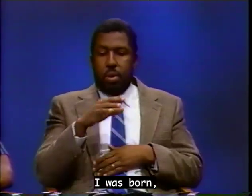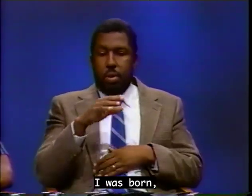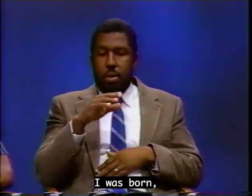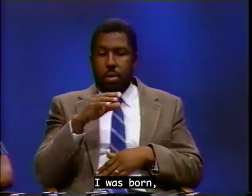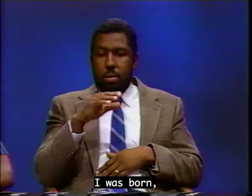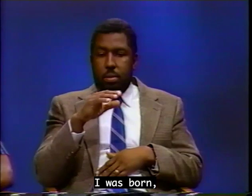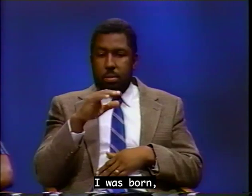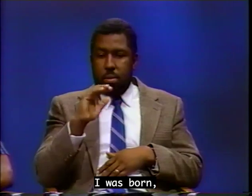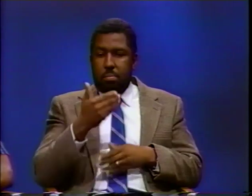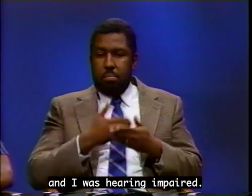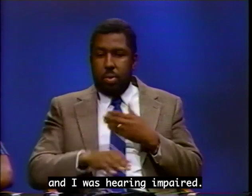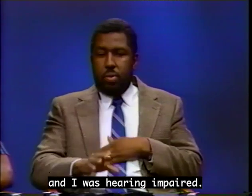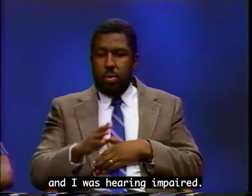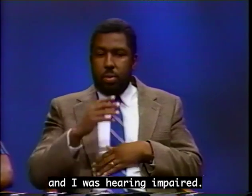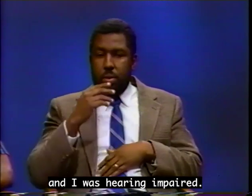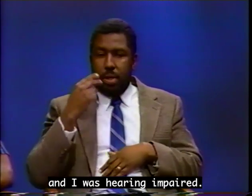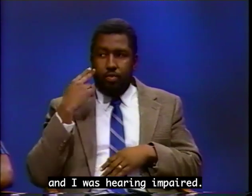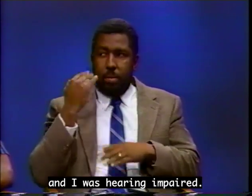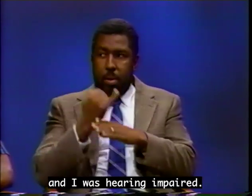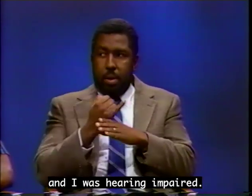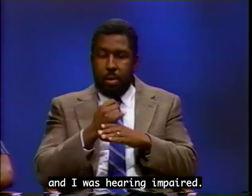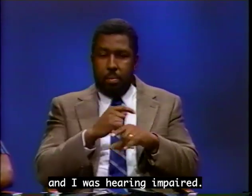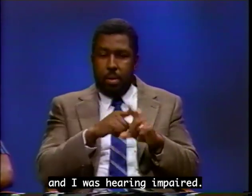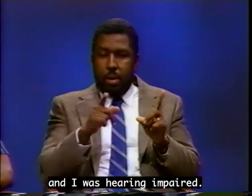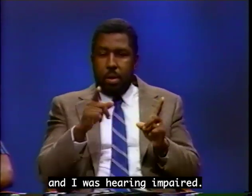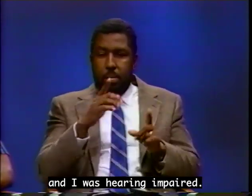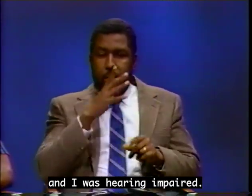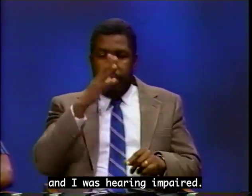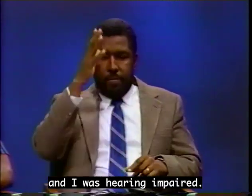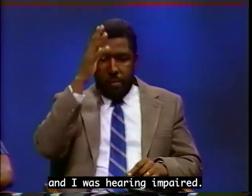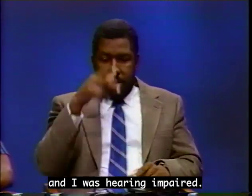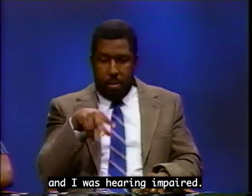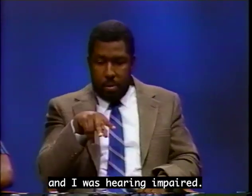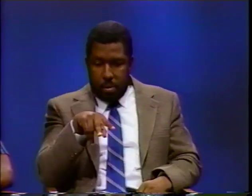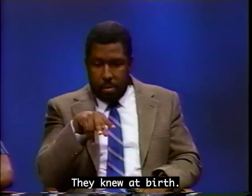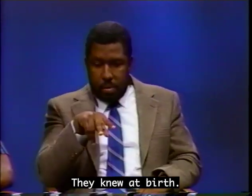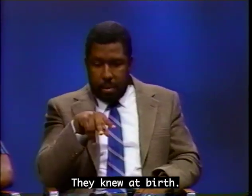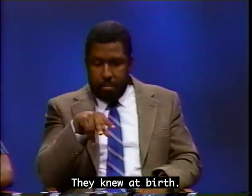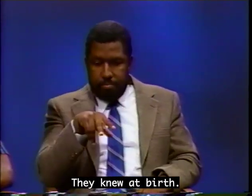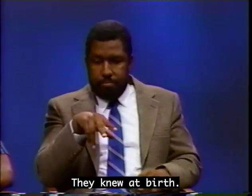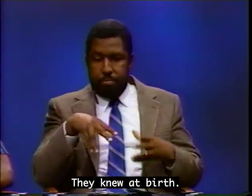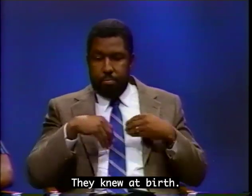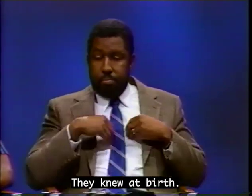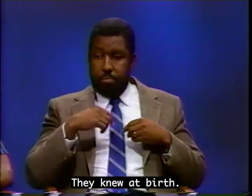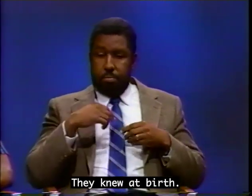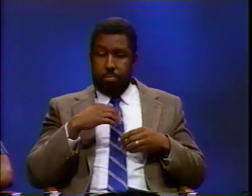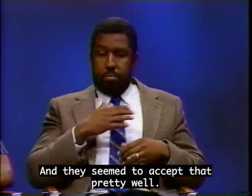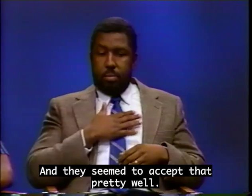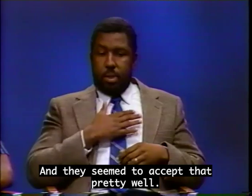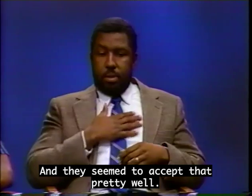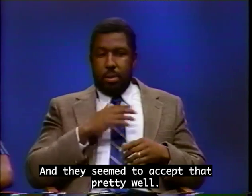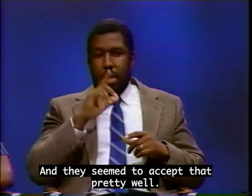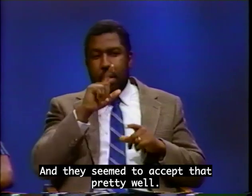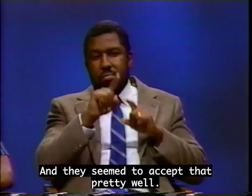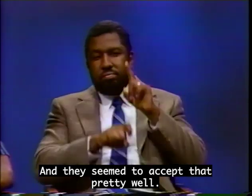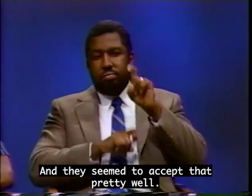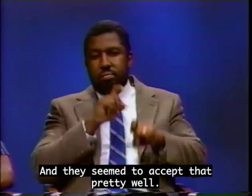born, and I was hearing impaired. They knew at birth, and they seemed to accept that pretty well.